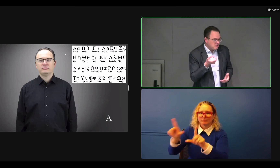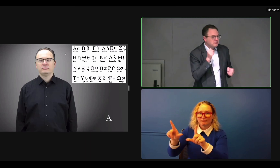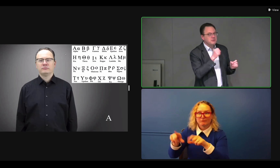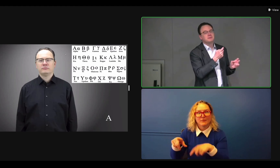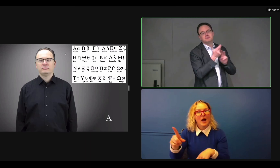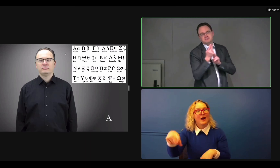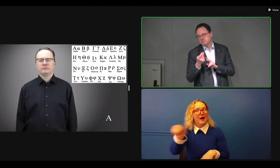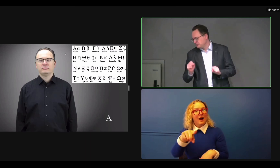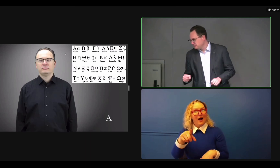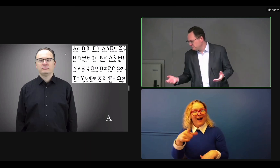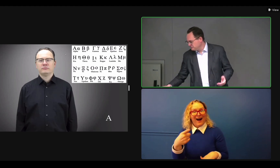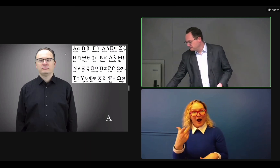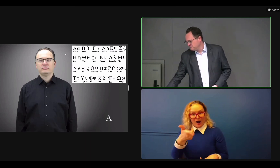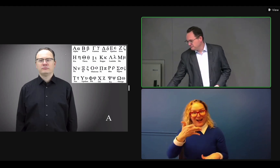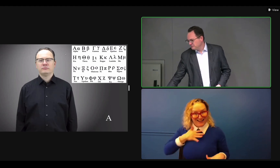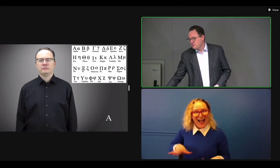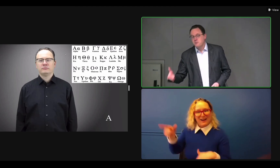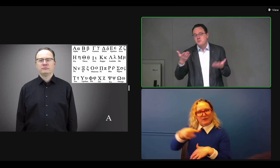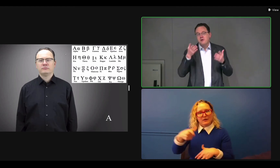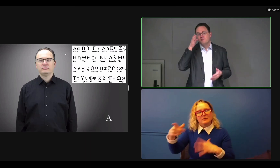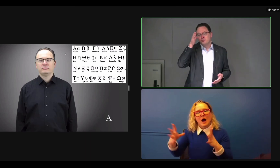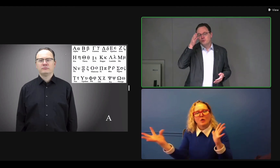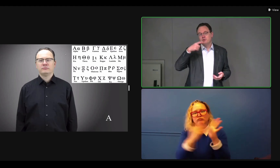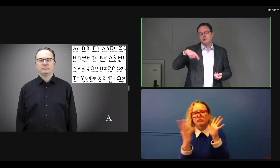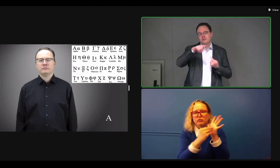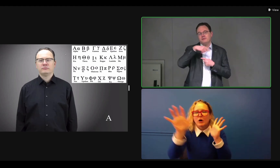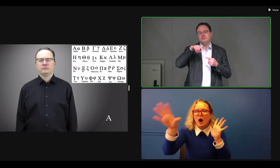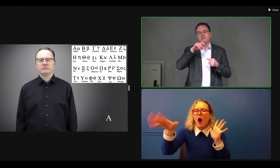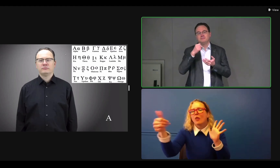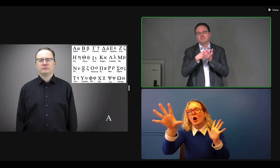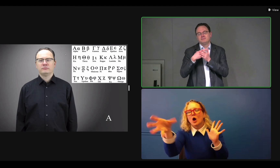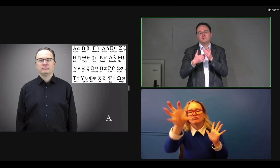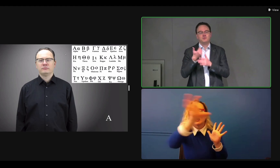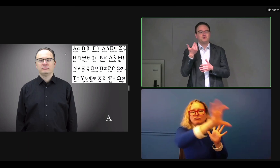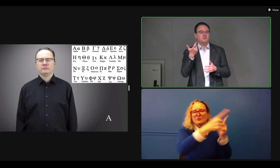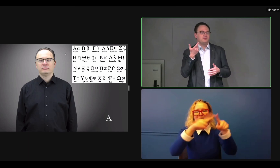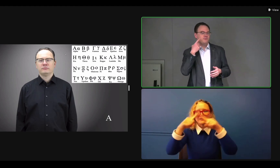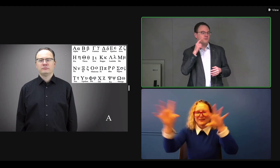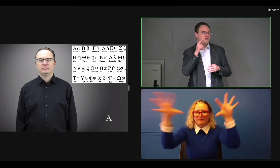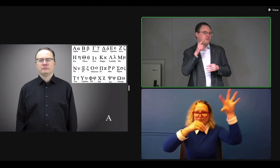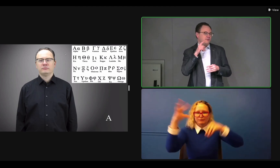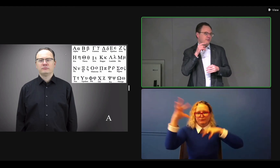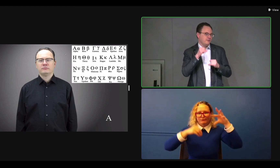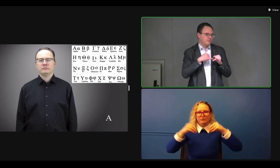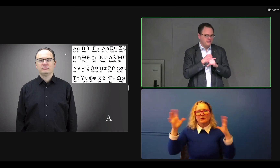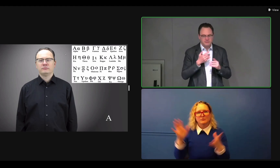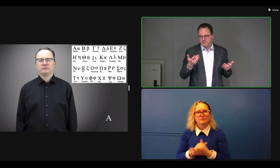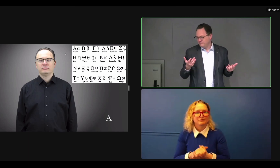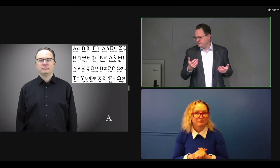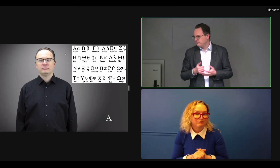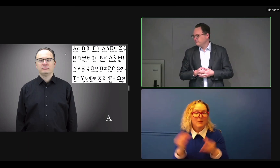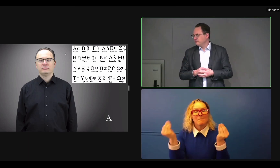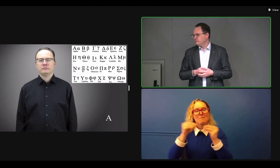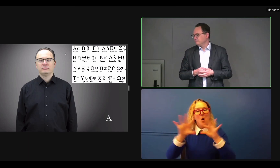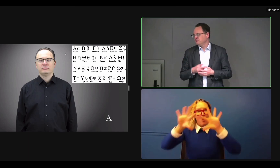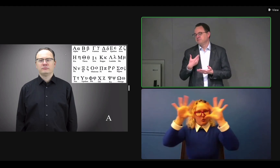or something that you could adopt immediately into ASL, but it should give you an idea of how you might embark on such a project if you were interested in